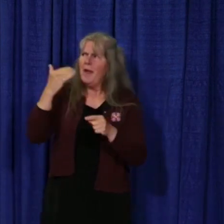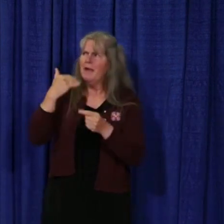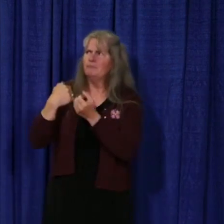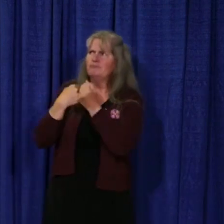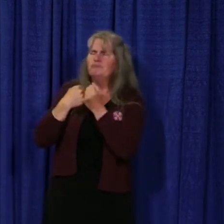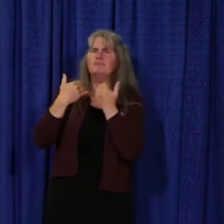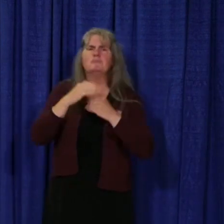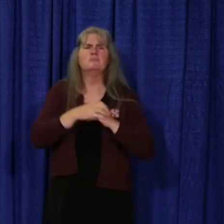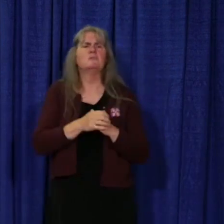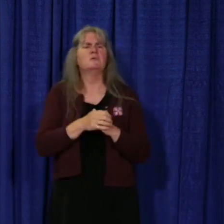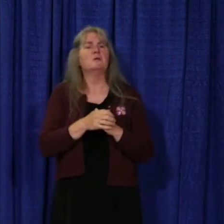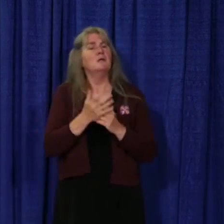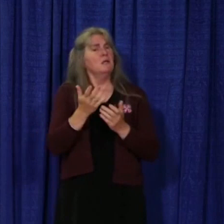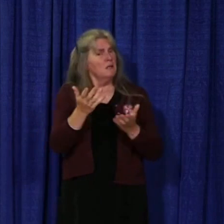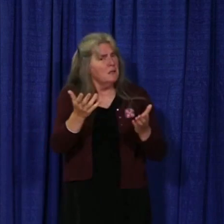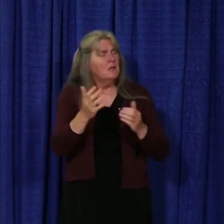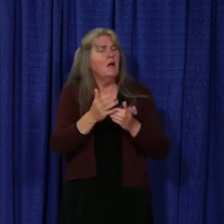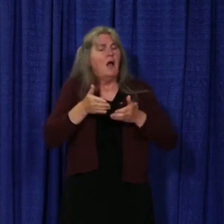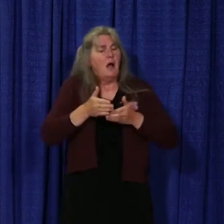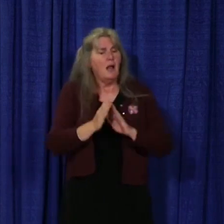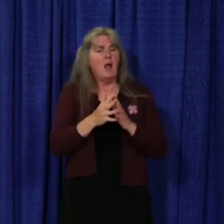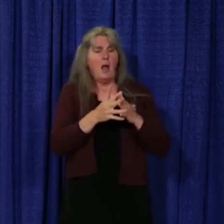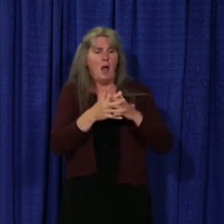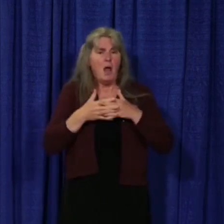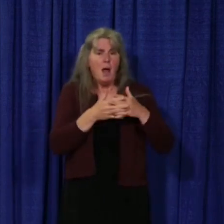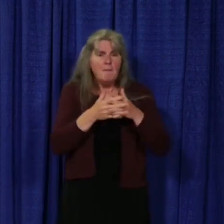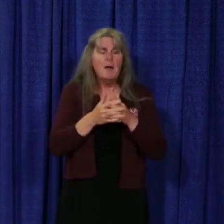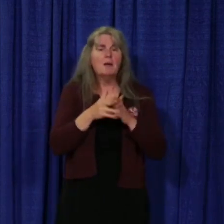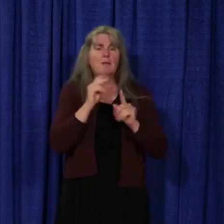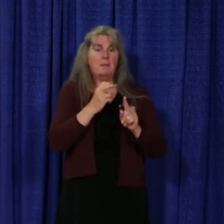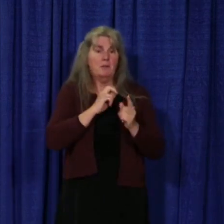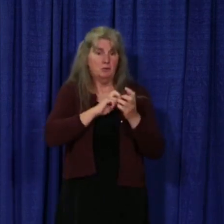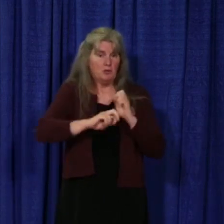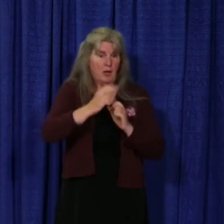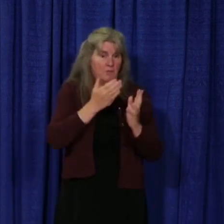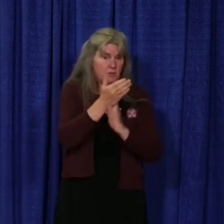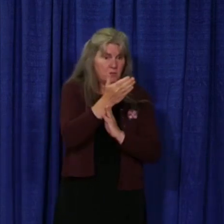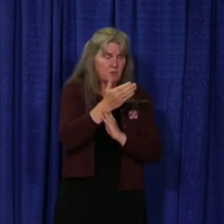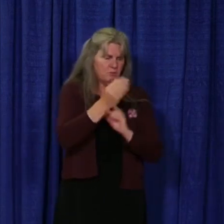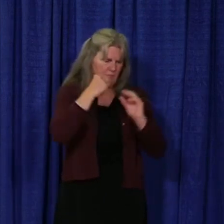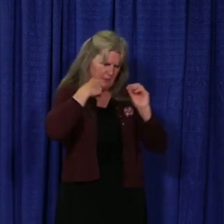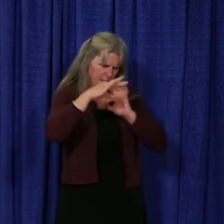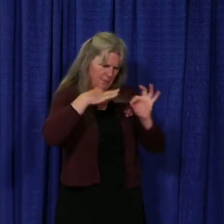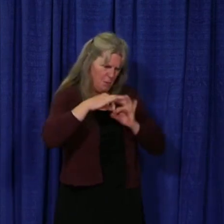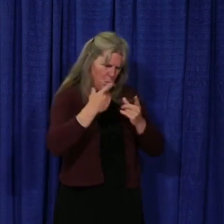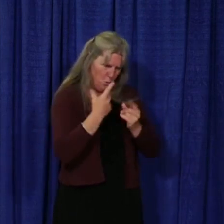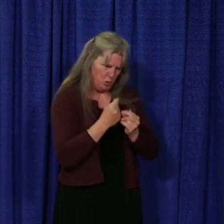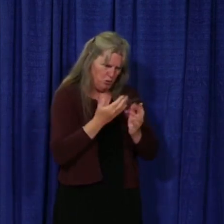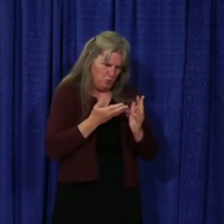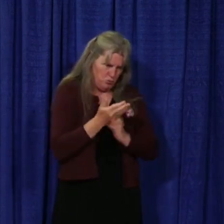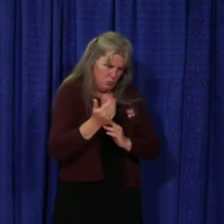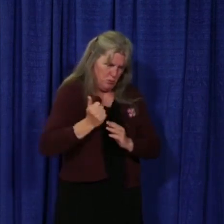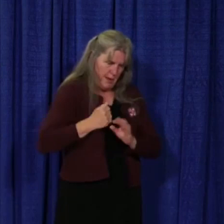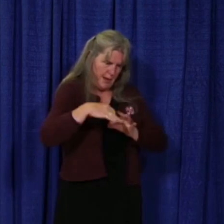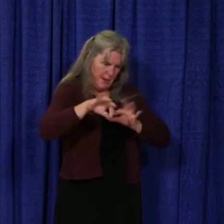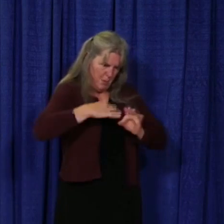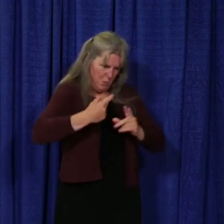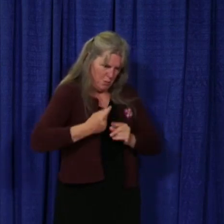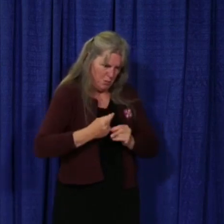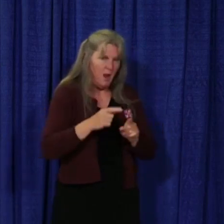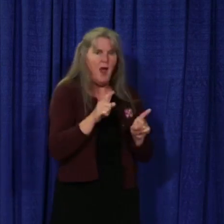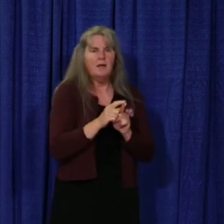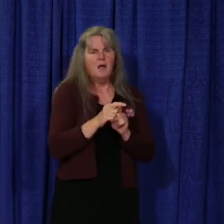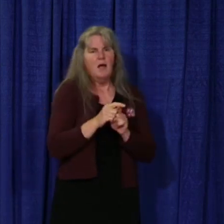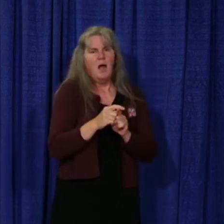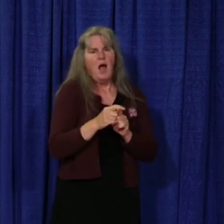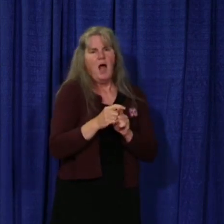efforts to keep Americans in transit informed of their responsibilities as they pass through our country, as well as enforcing the rules